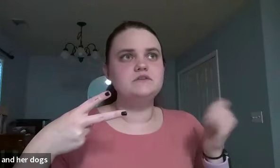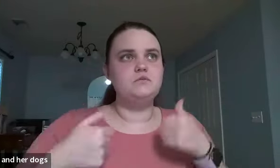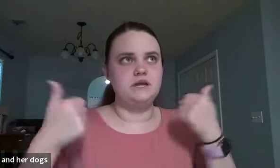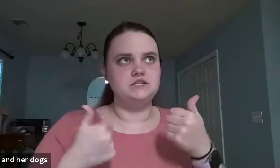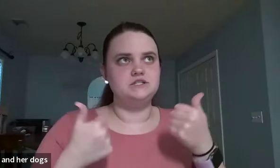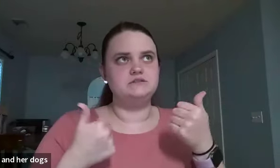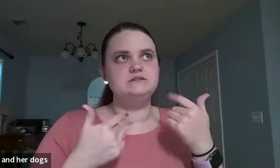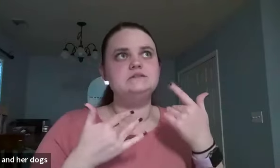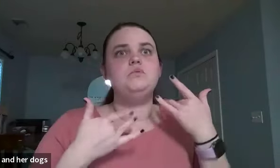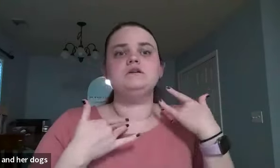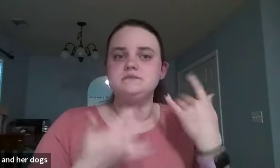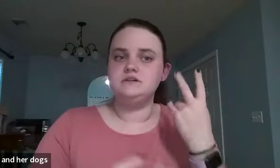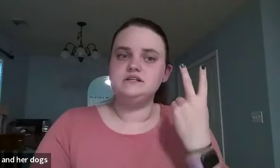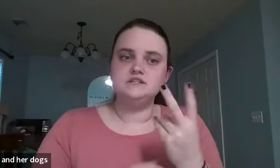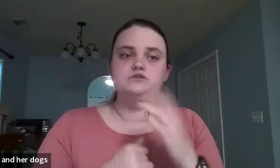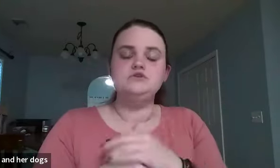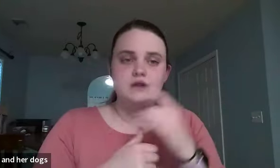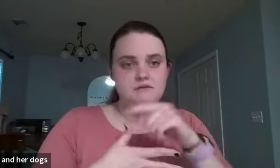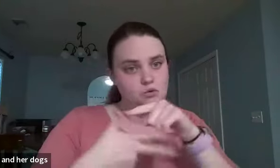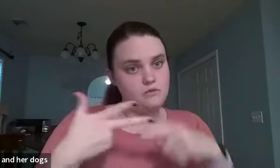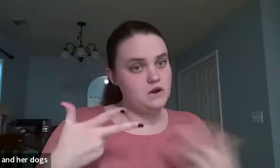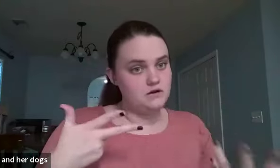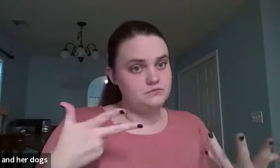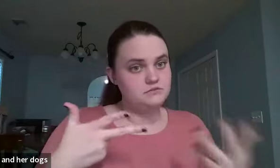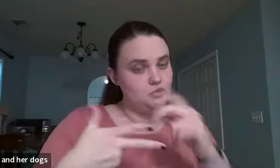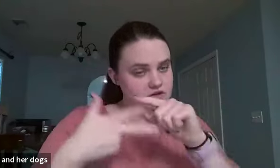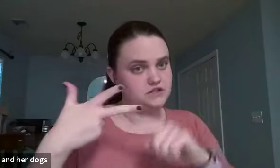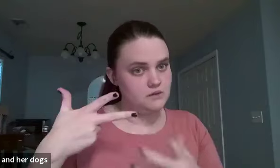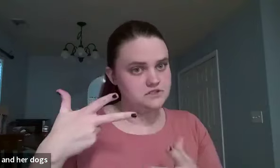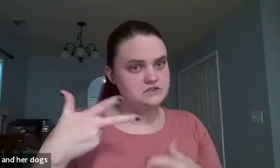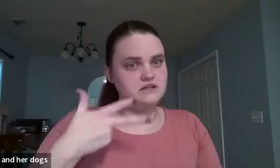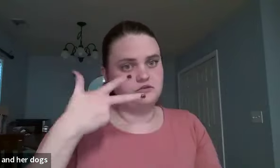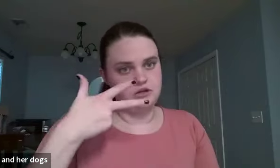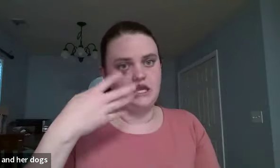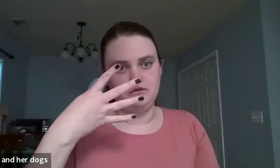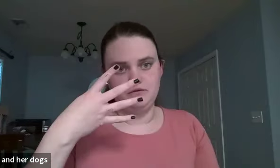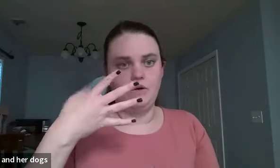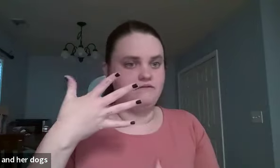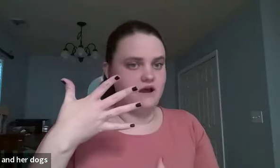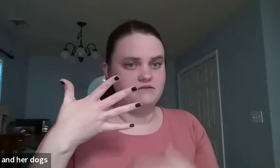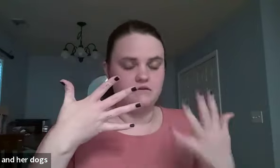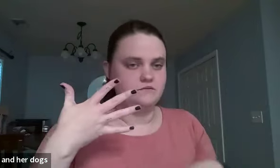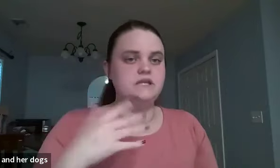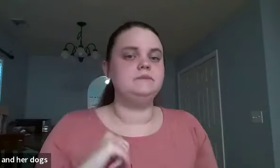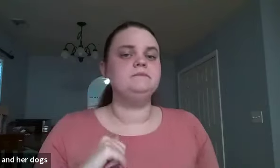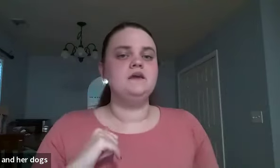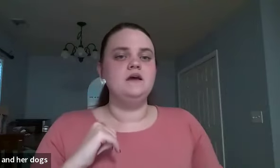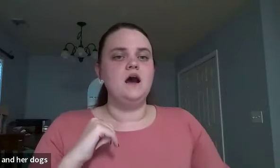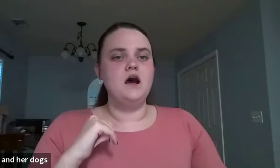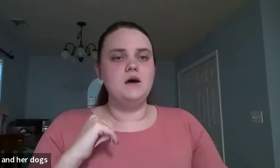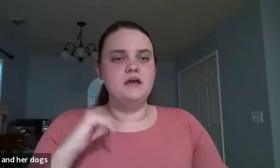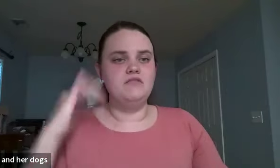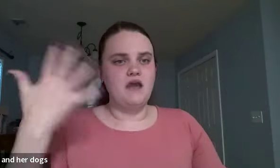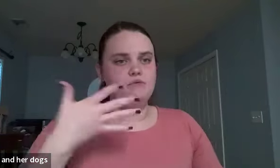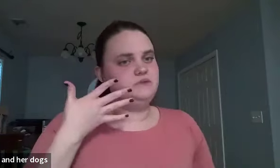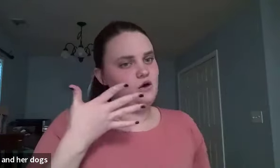with which, while typically it's two, you could have more than one option, more than two options, like 3 or 4 or 5, however many. And that would be